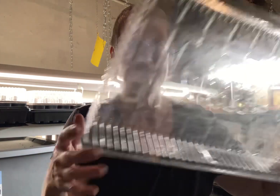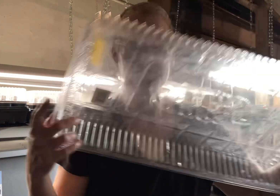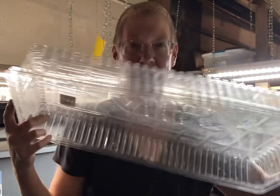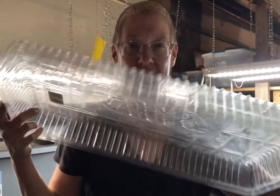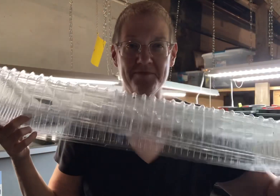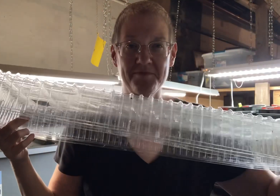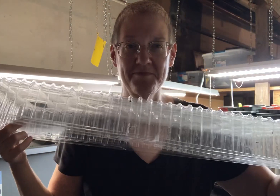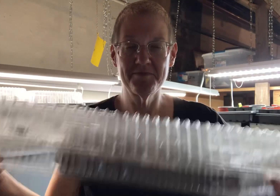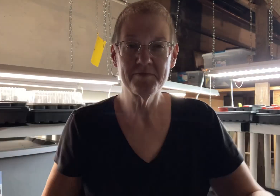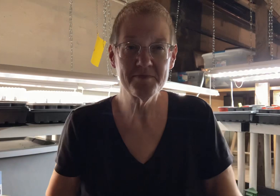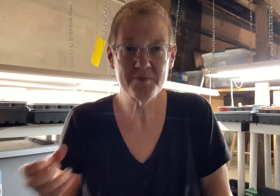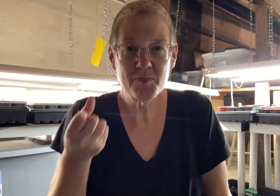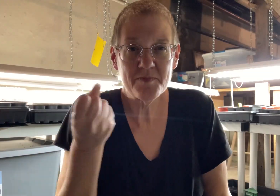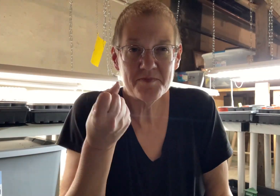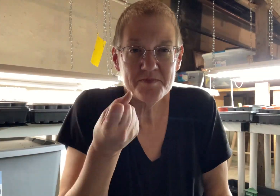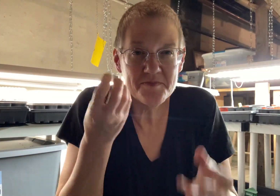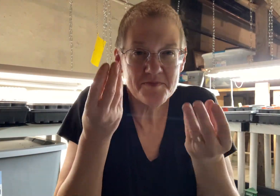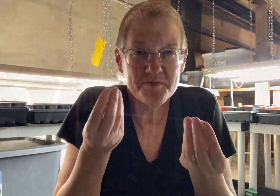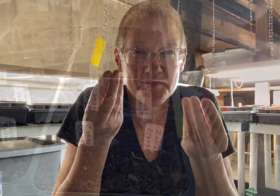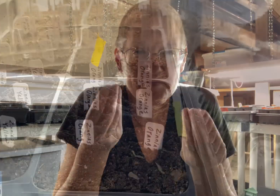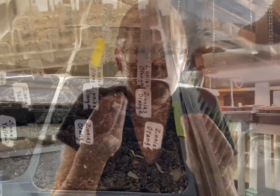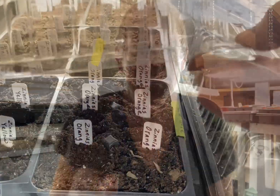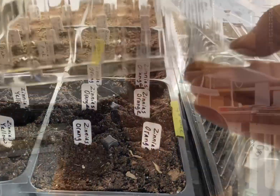a humidity dome. It holds in the